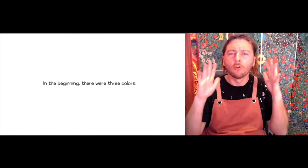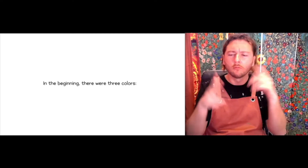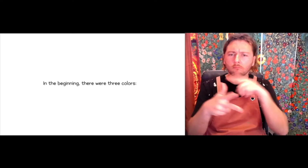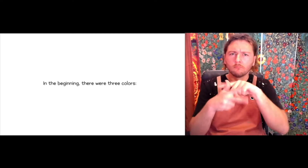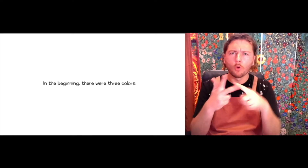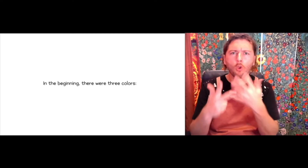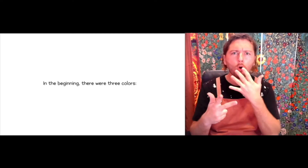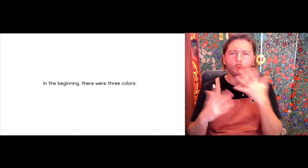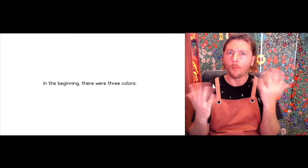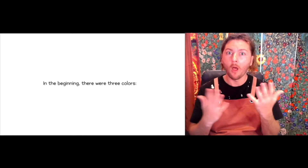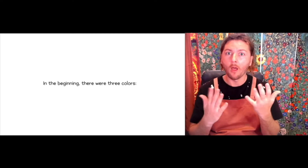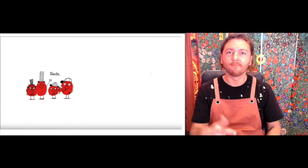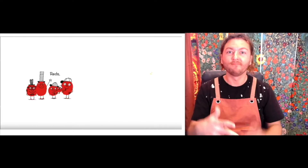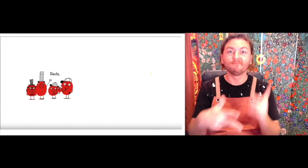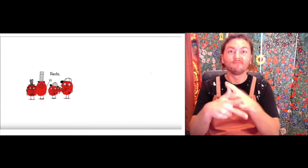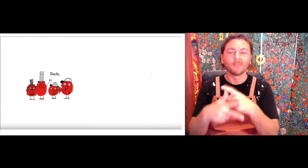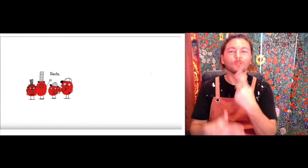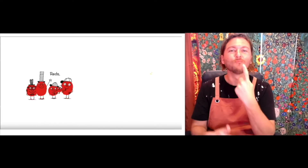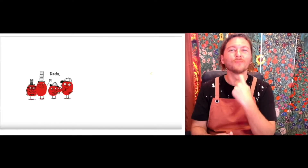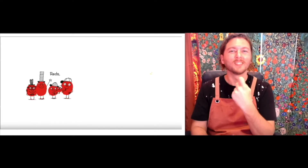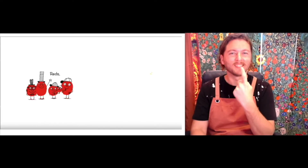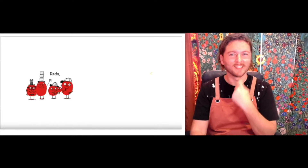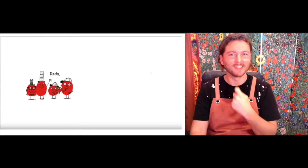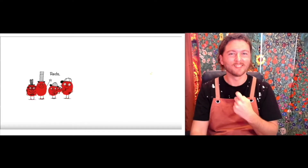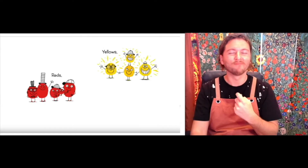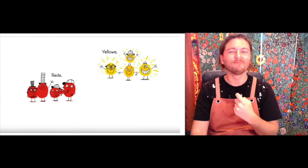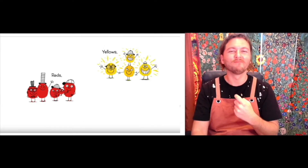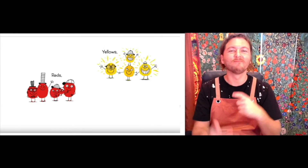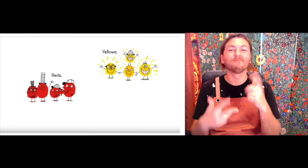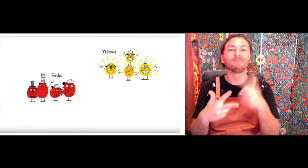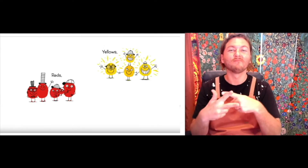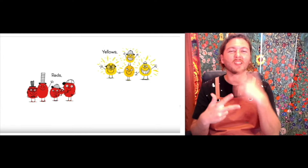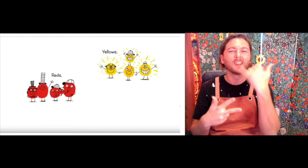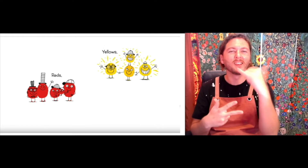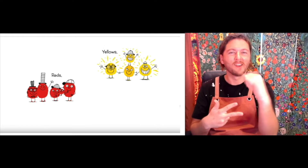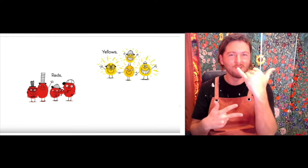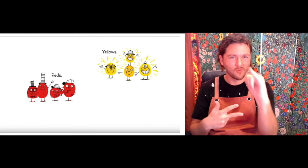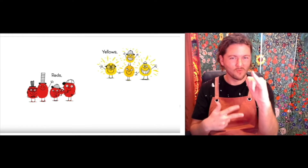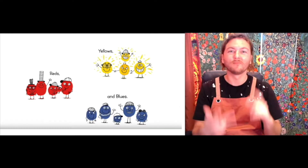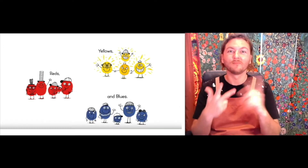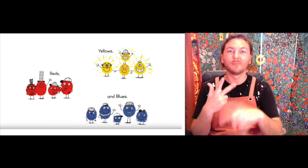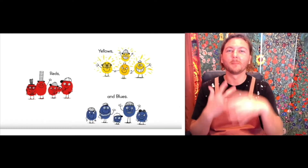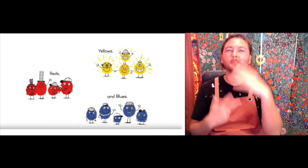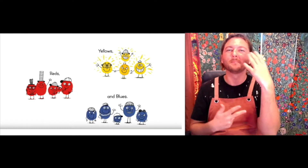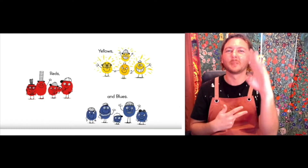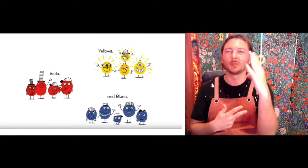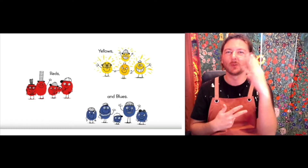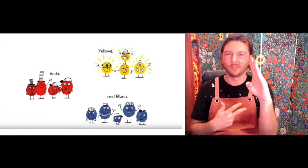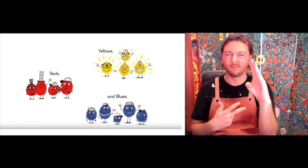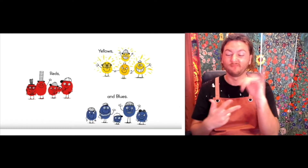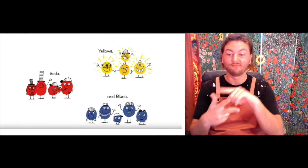colors. Now, those colors were reds, yellows, and